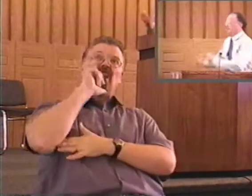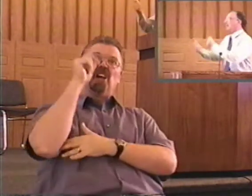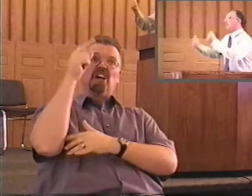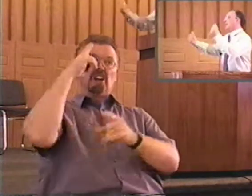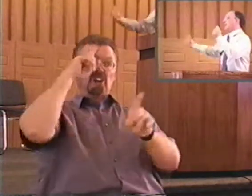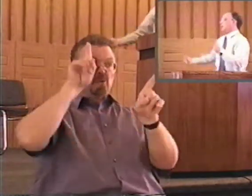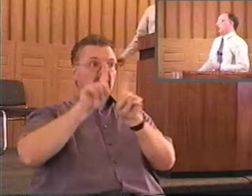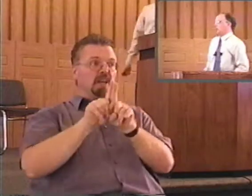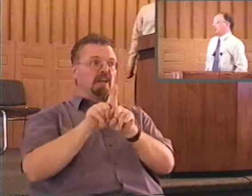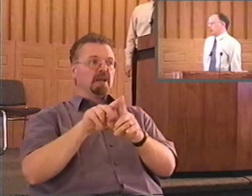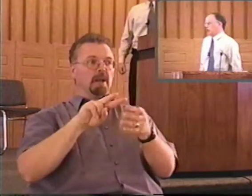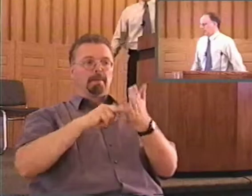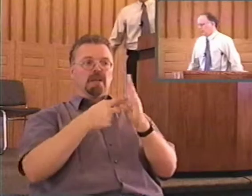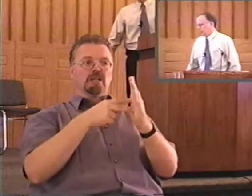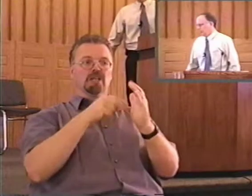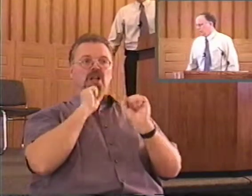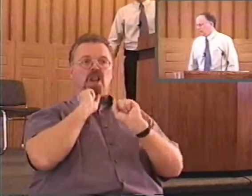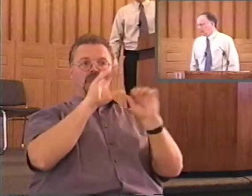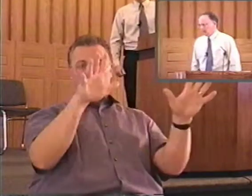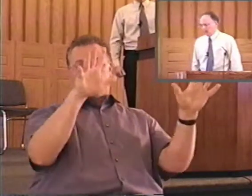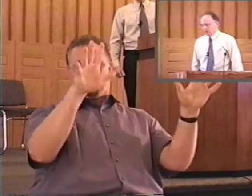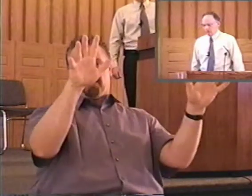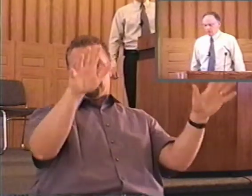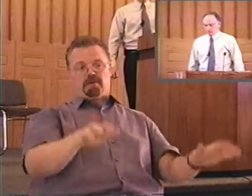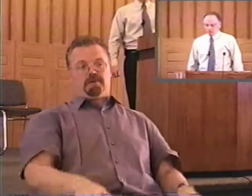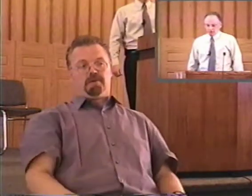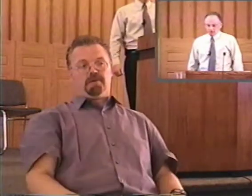a flea compared to him.